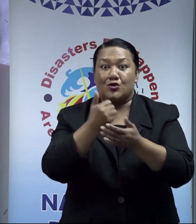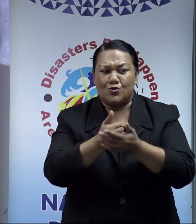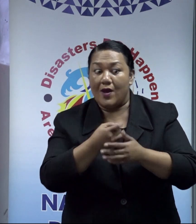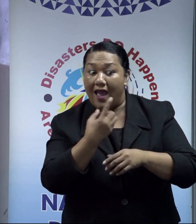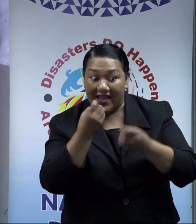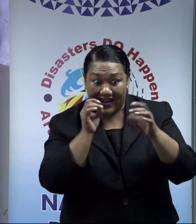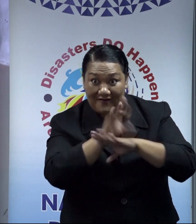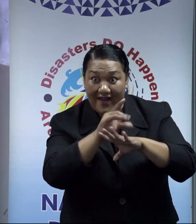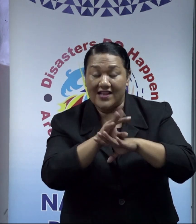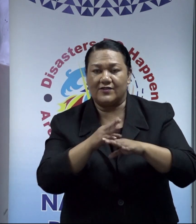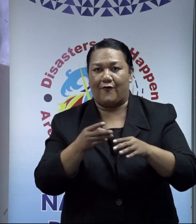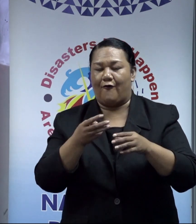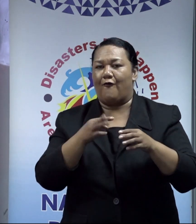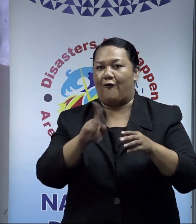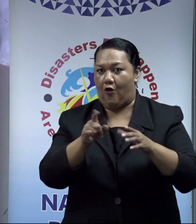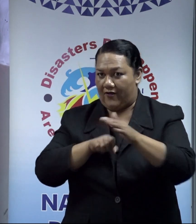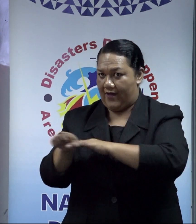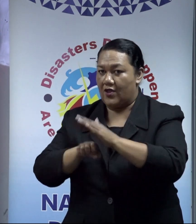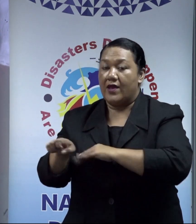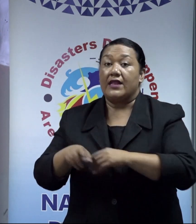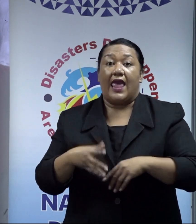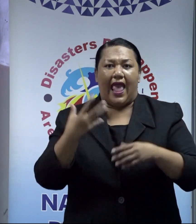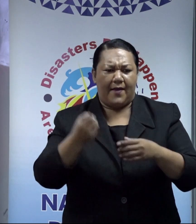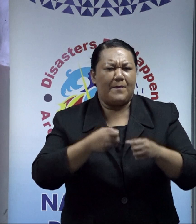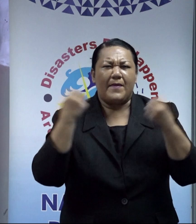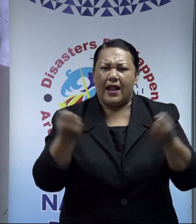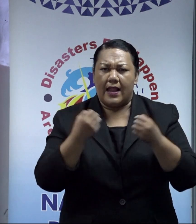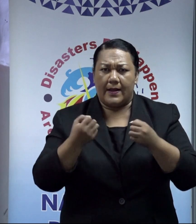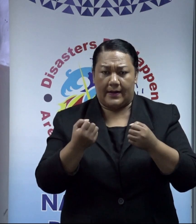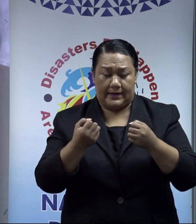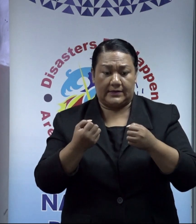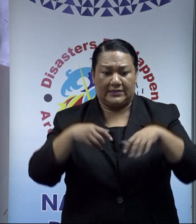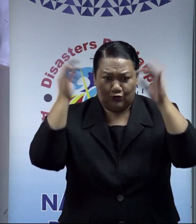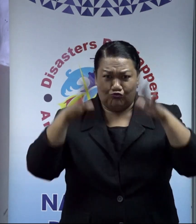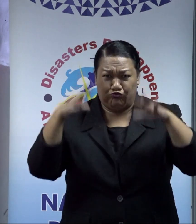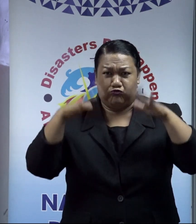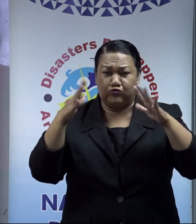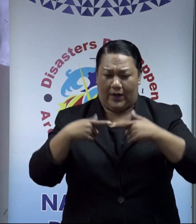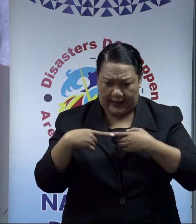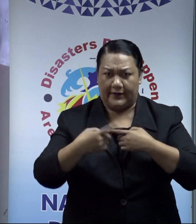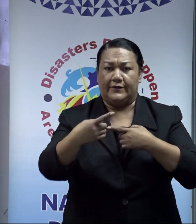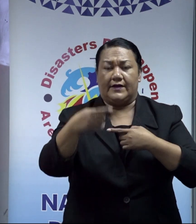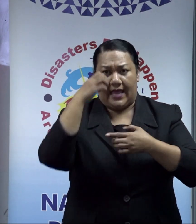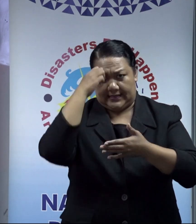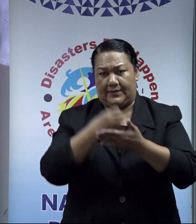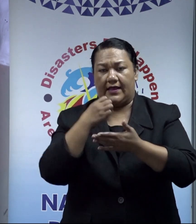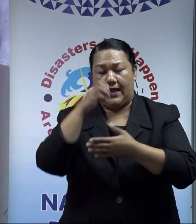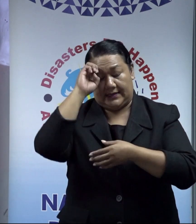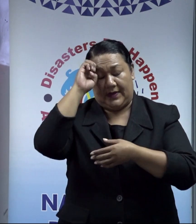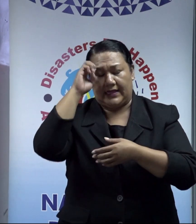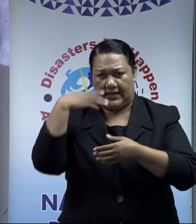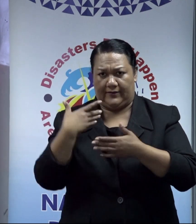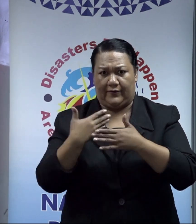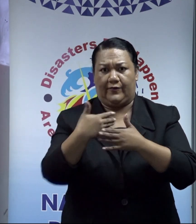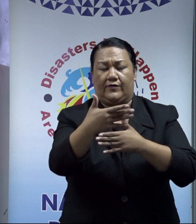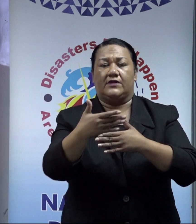As advised by Director Met, periods of rain that will be heavy at times will be expected to continue throughout Fiji. This